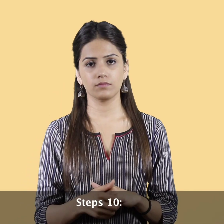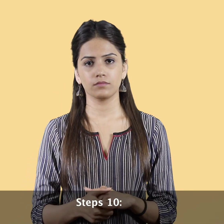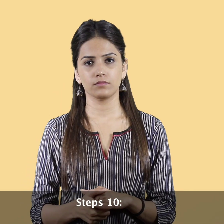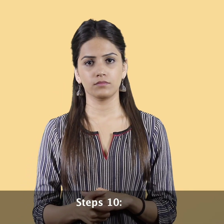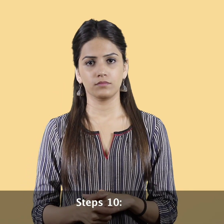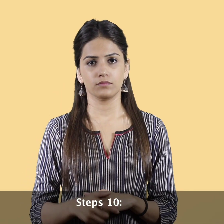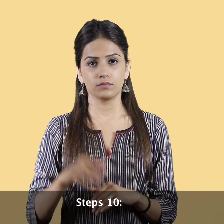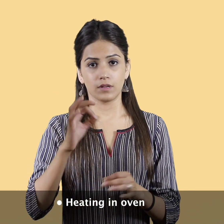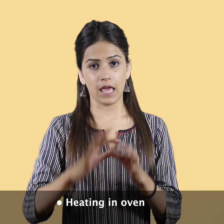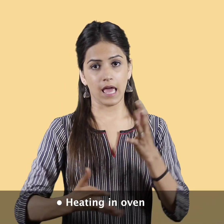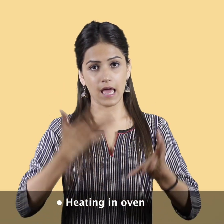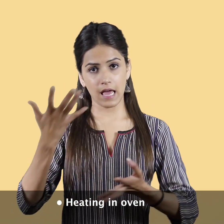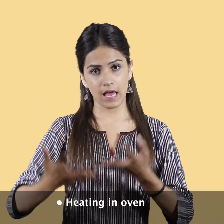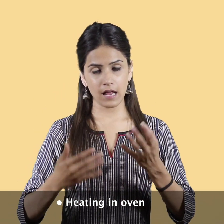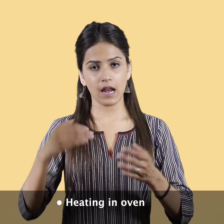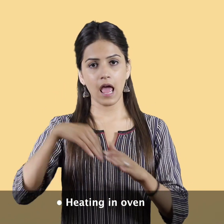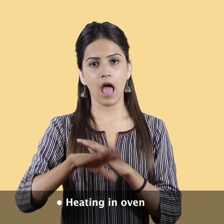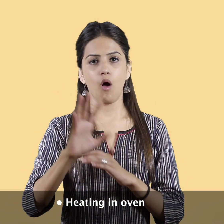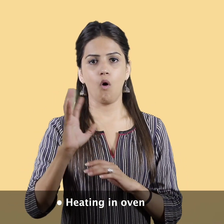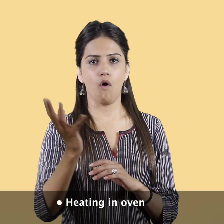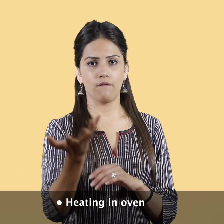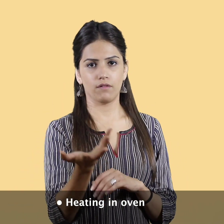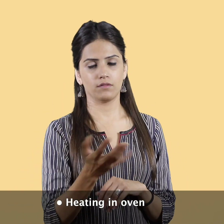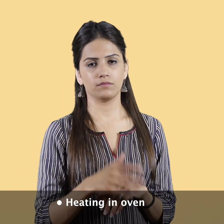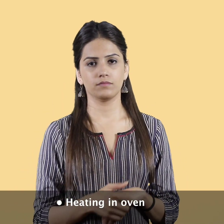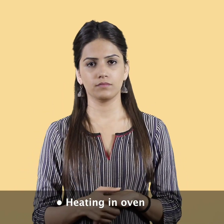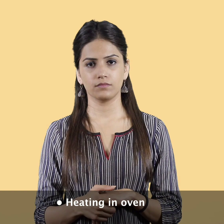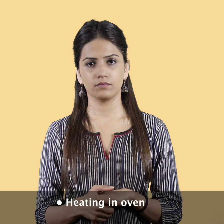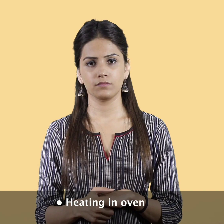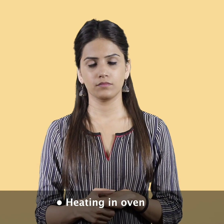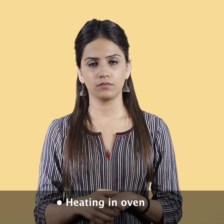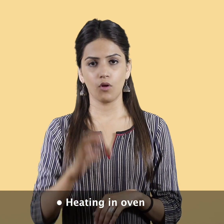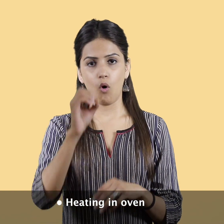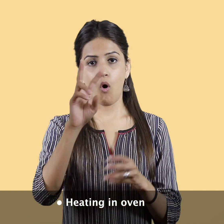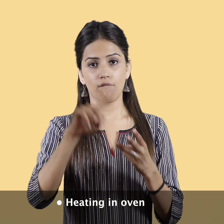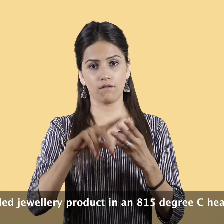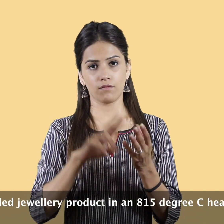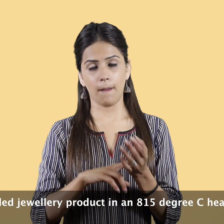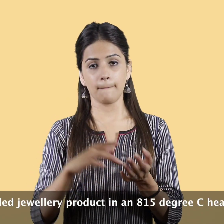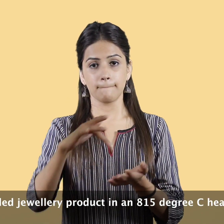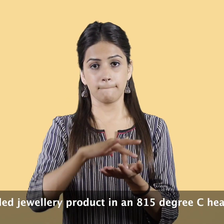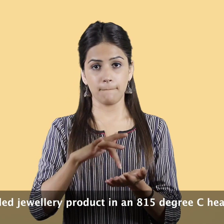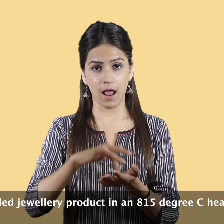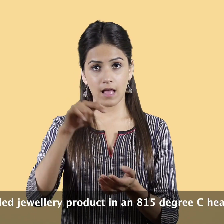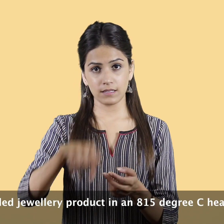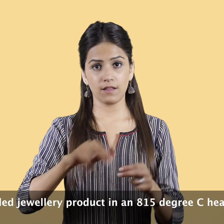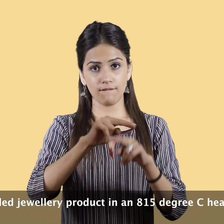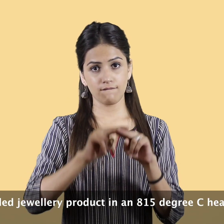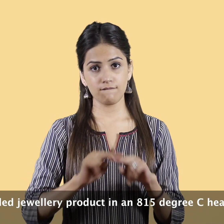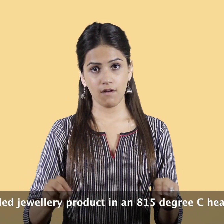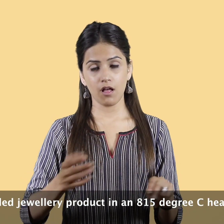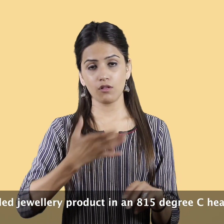Step 10. Heating in oven. Place the filled jewelry product in